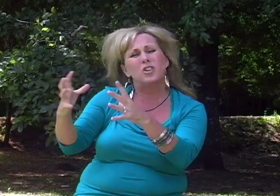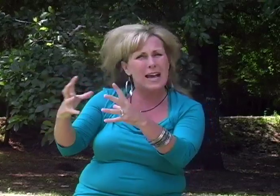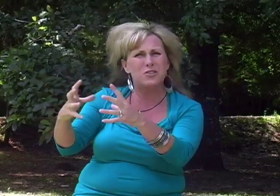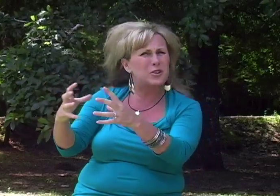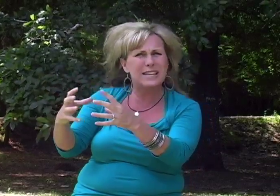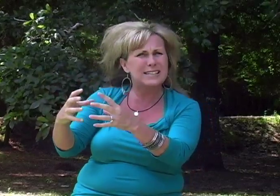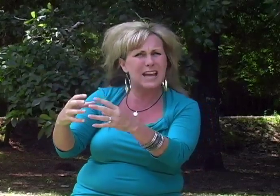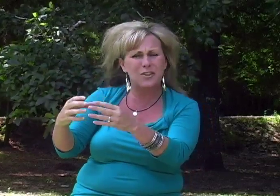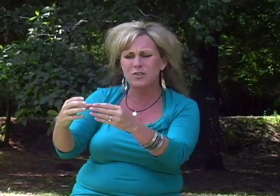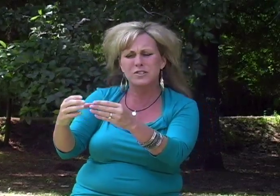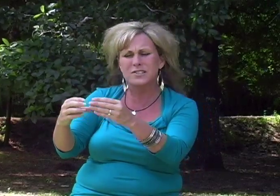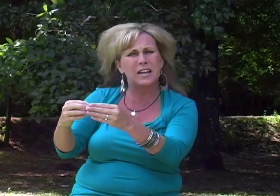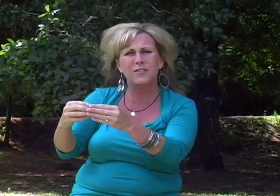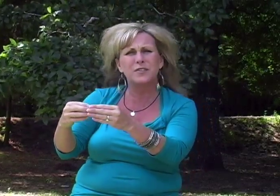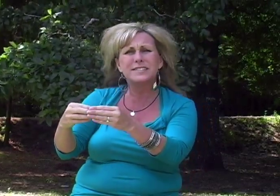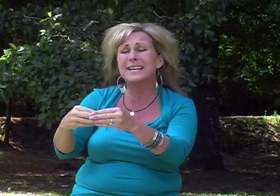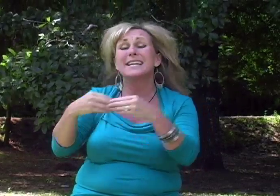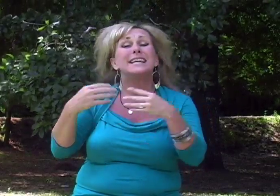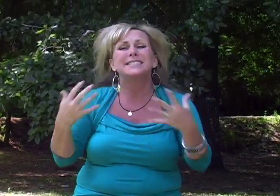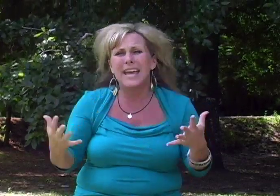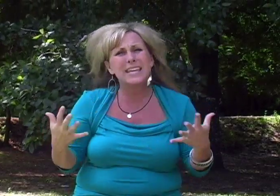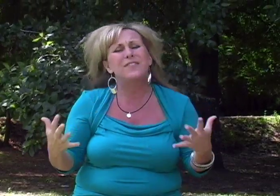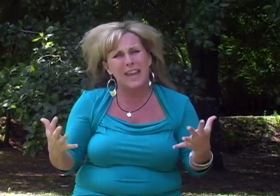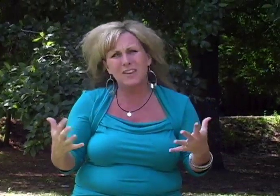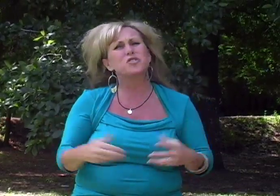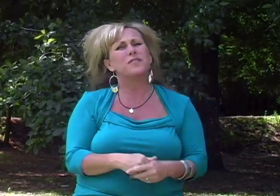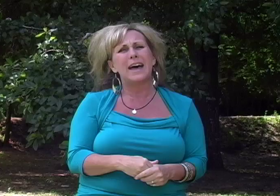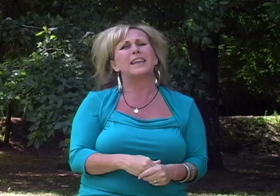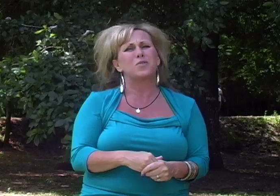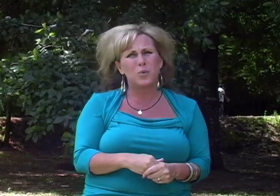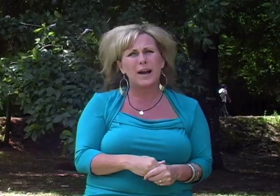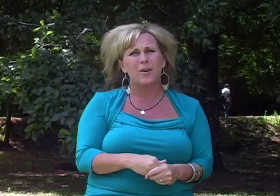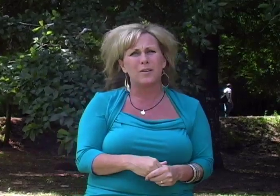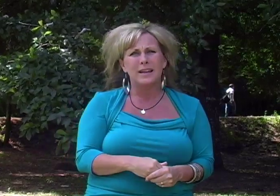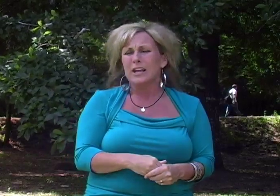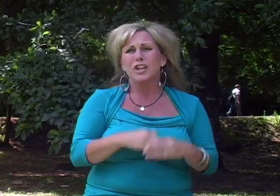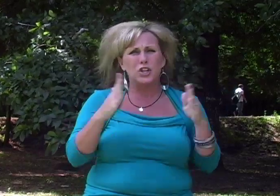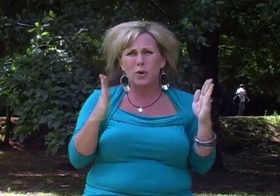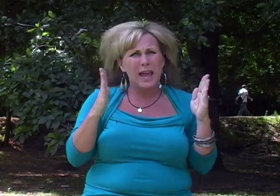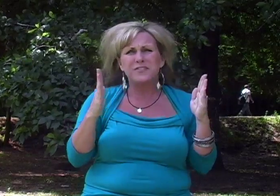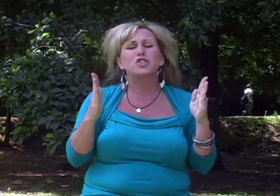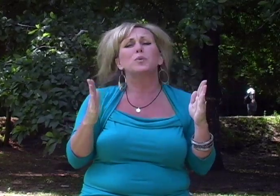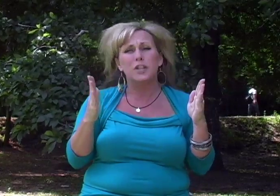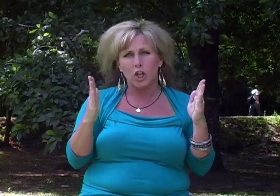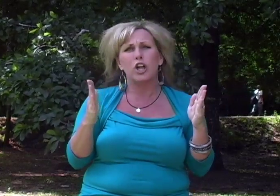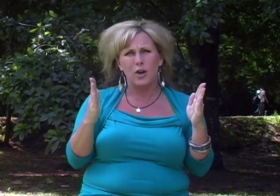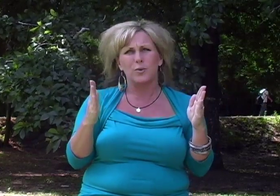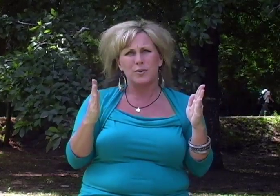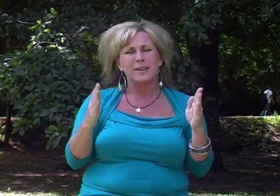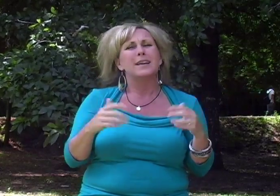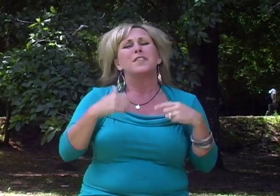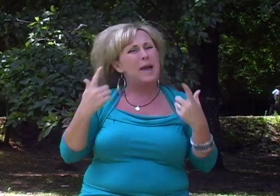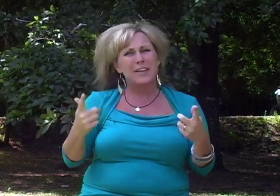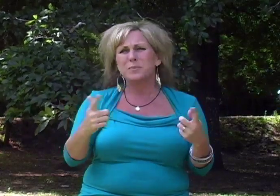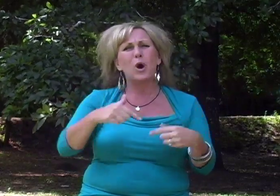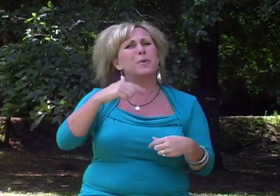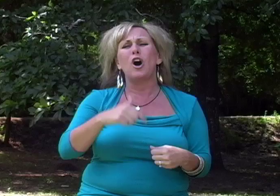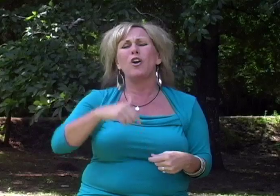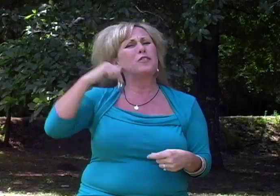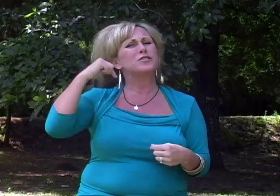class are getting together to study for the test, take advantage of that as well. You don't have to do it alone. The math department offers a